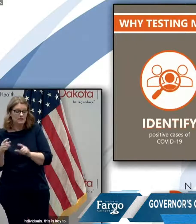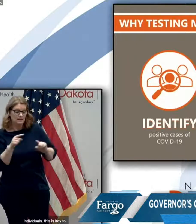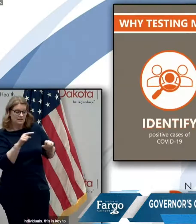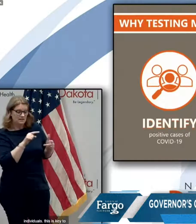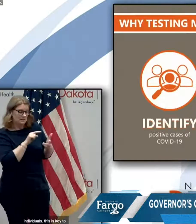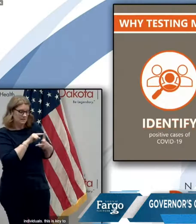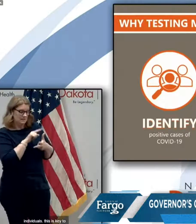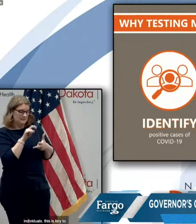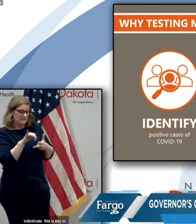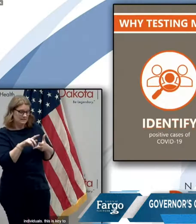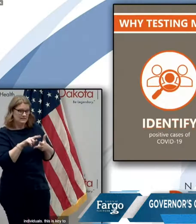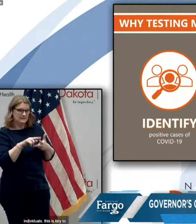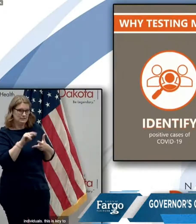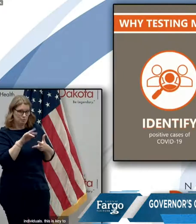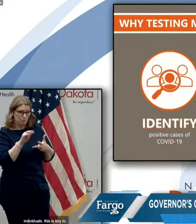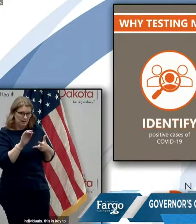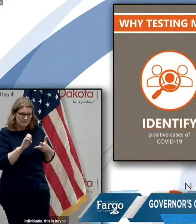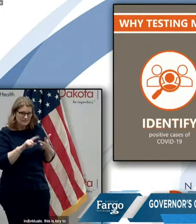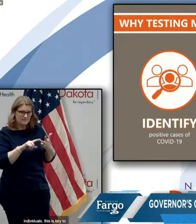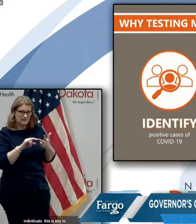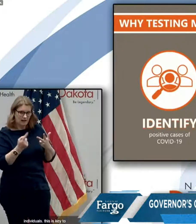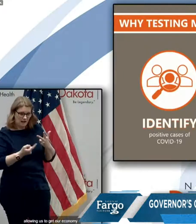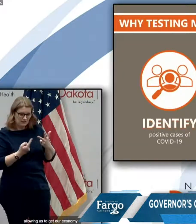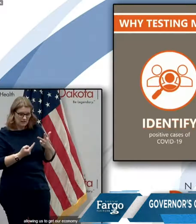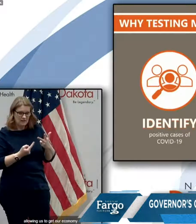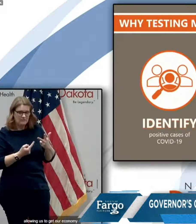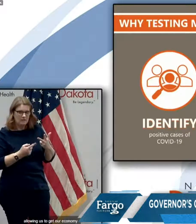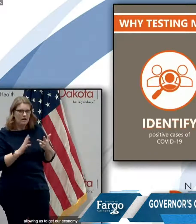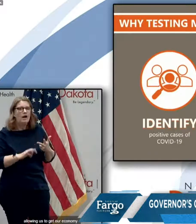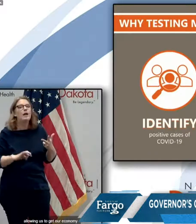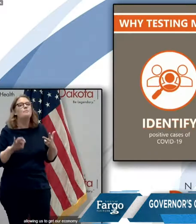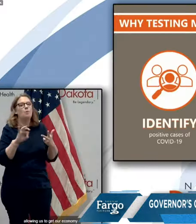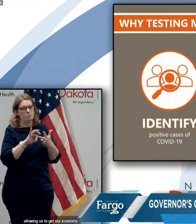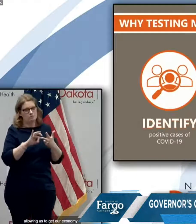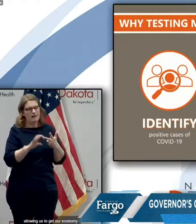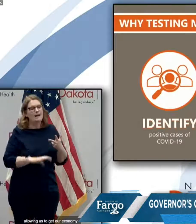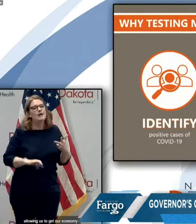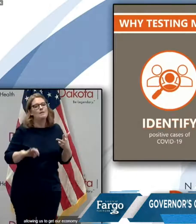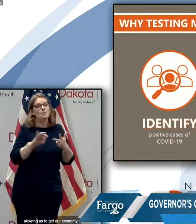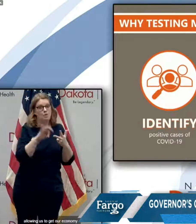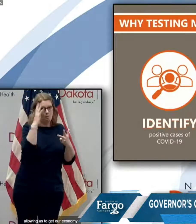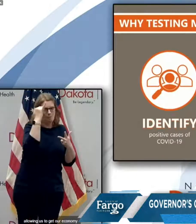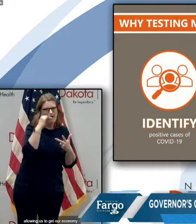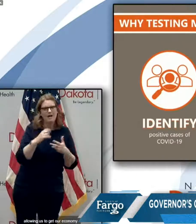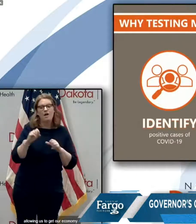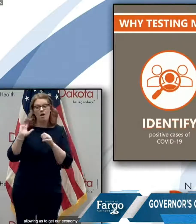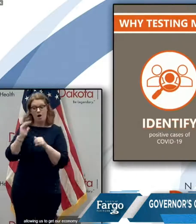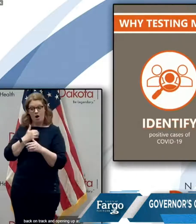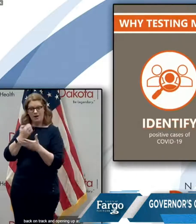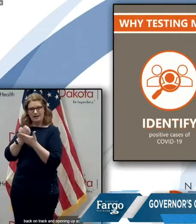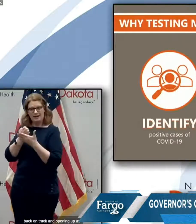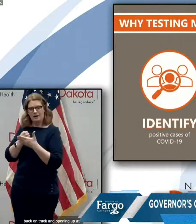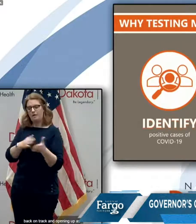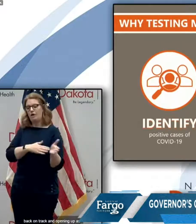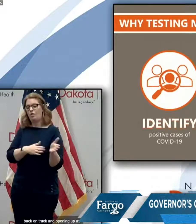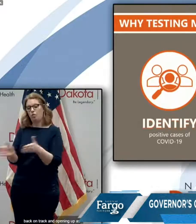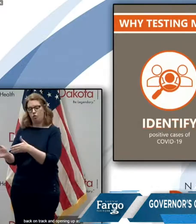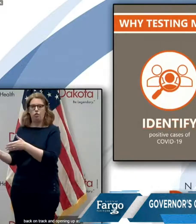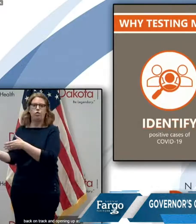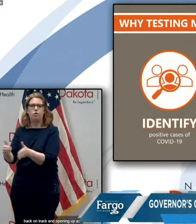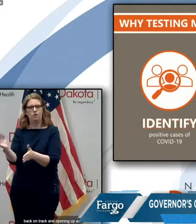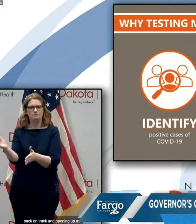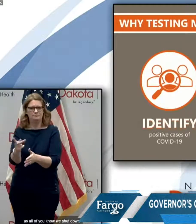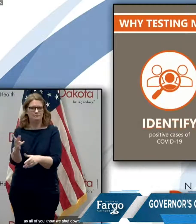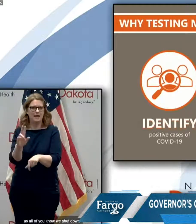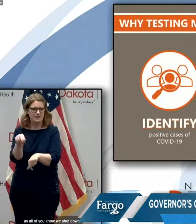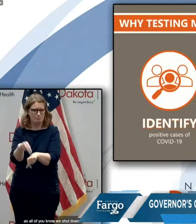to getting our economy back on track and opening up. As all of you know, we shut down less than